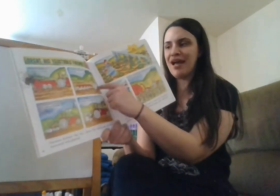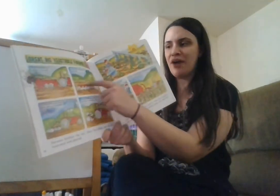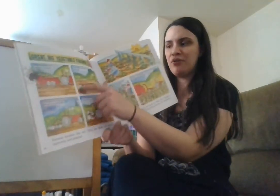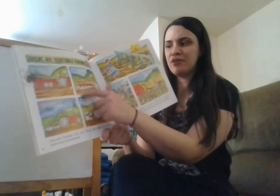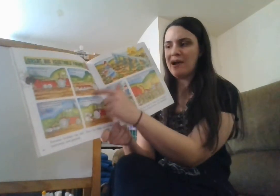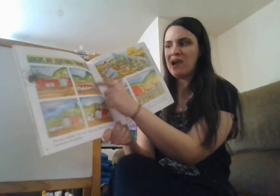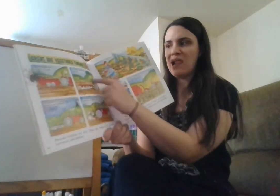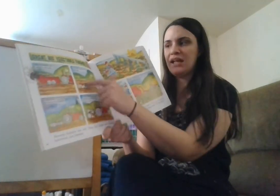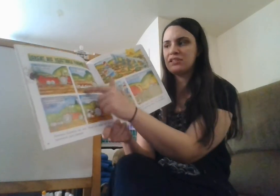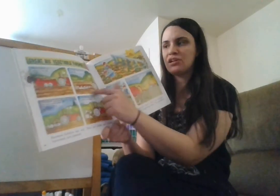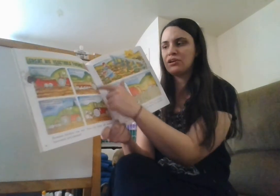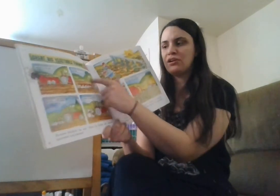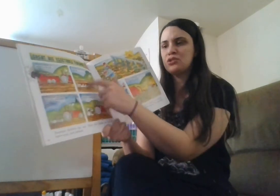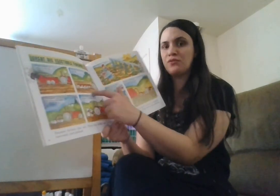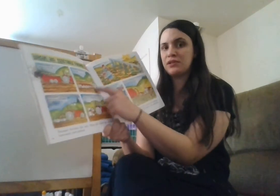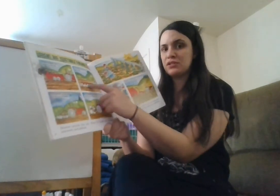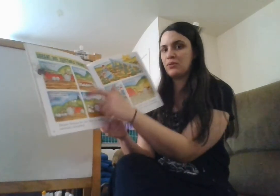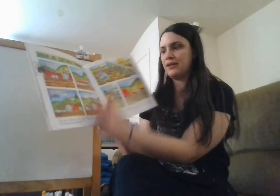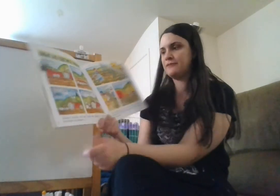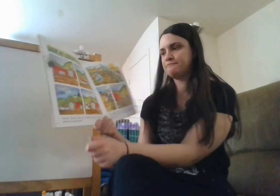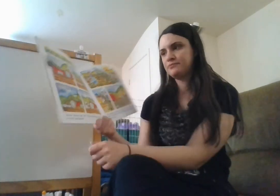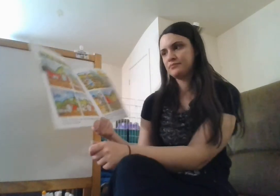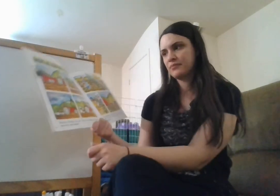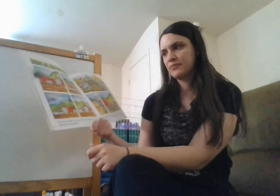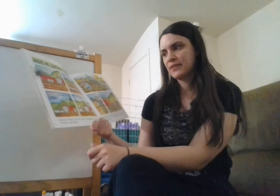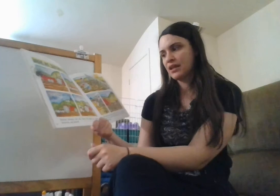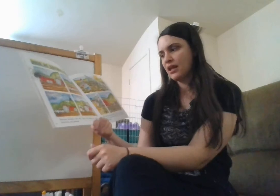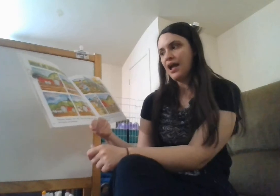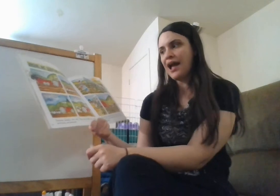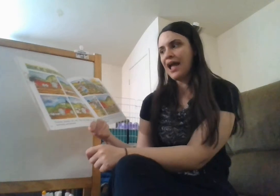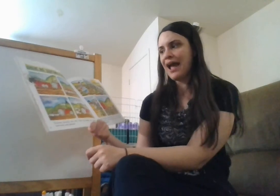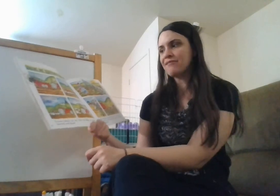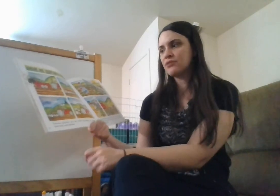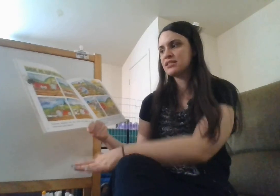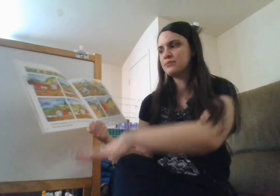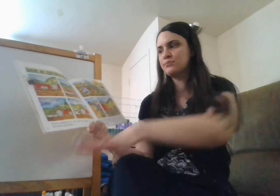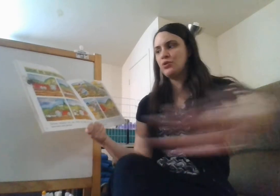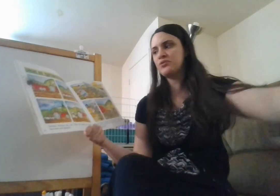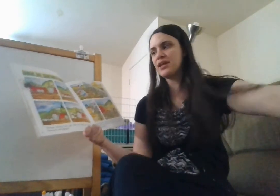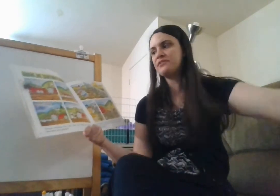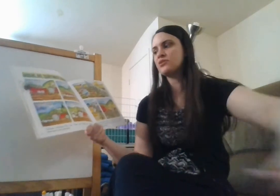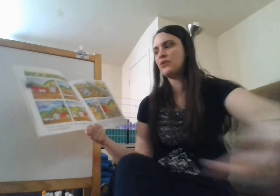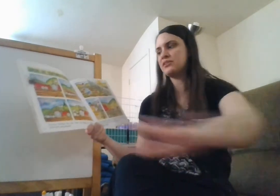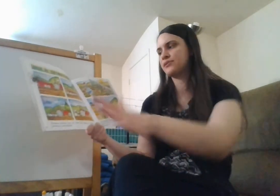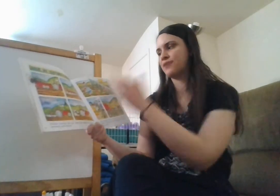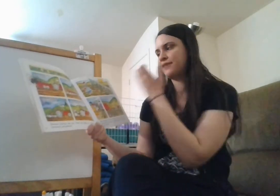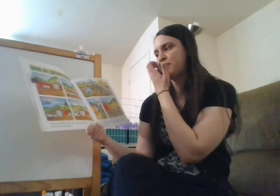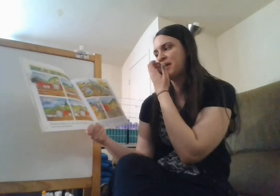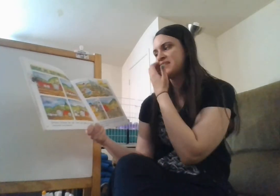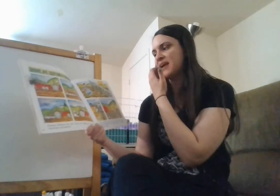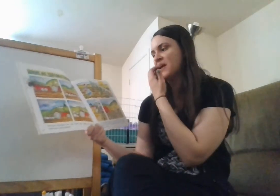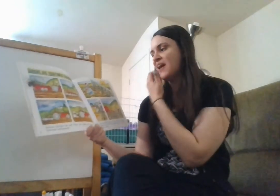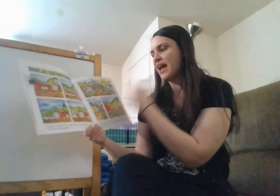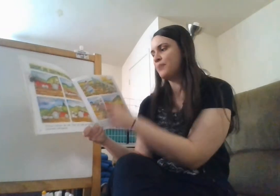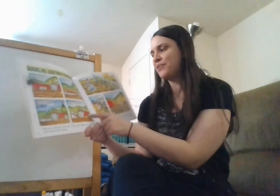plow, okay? It turns over the soil. A harrow smooths out the soil so it's ready for planting. And a